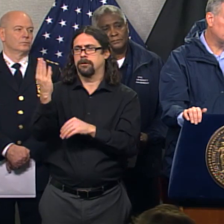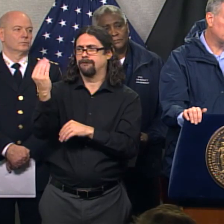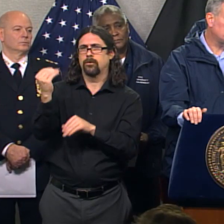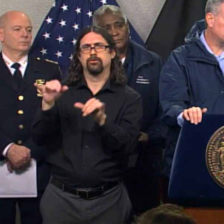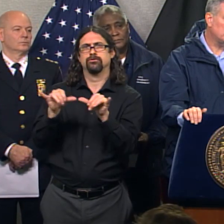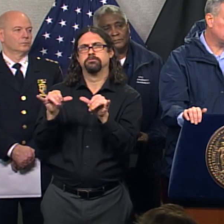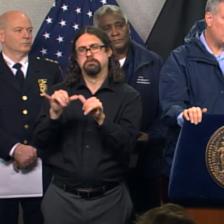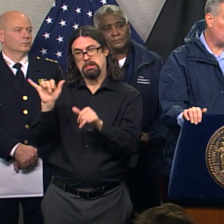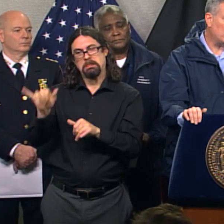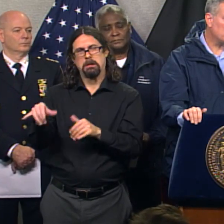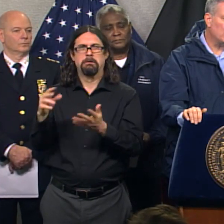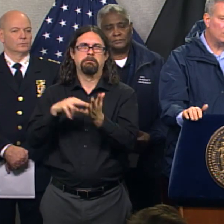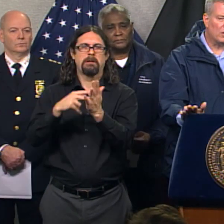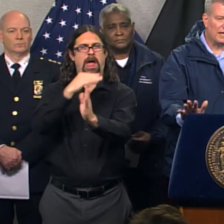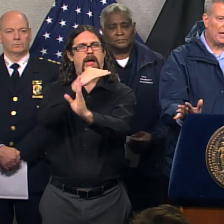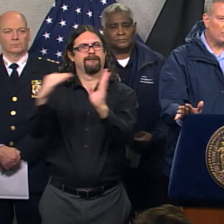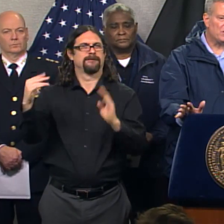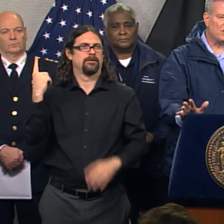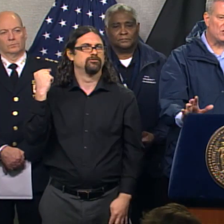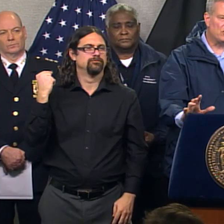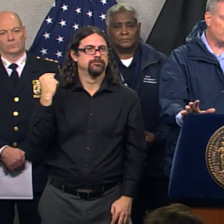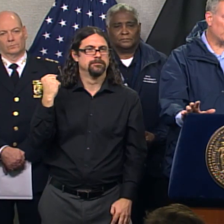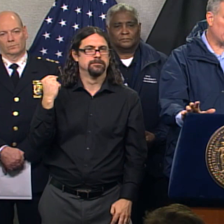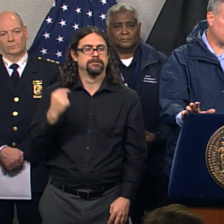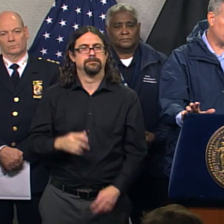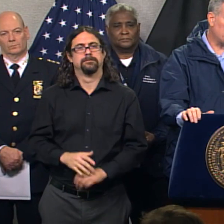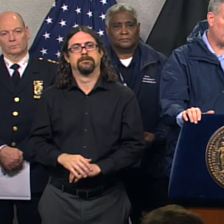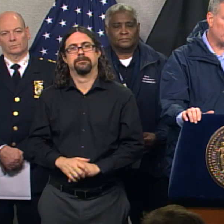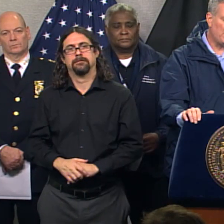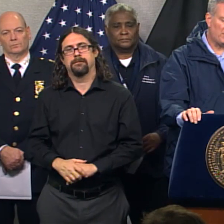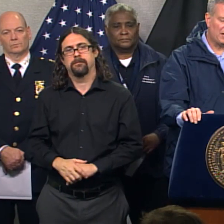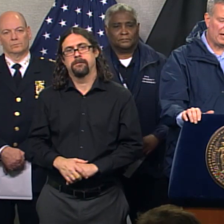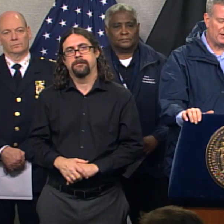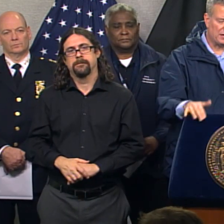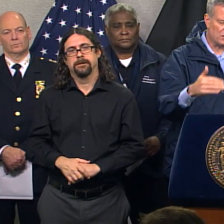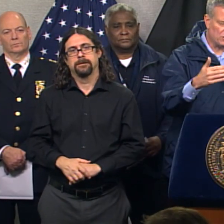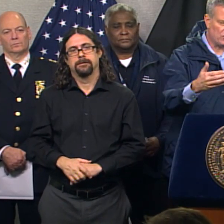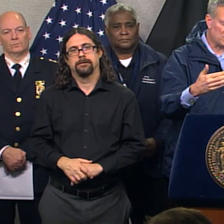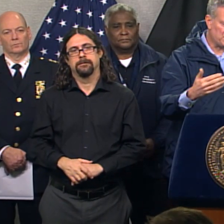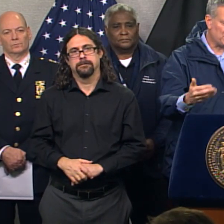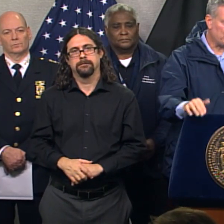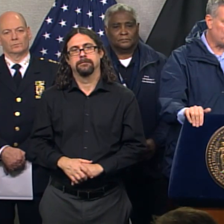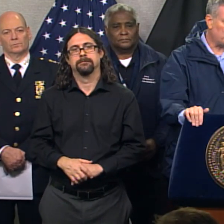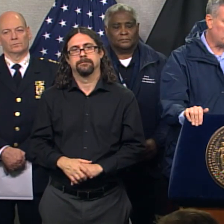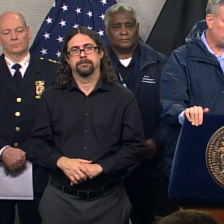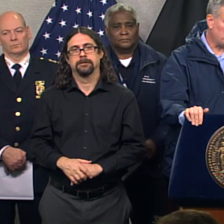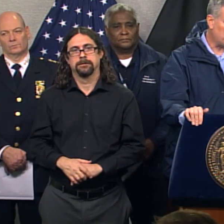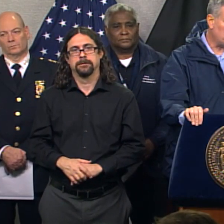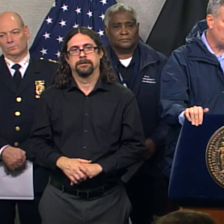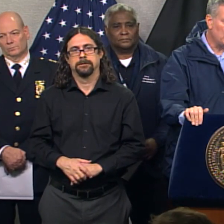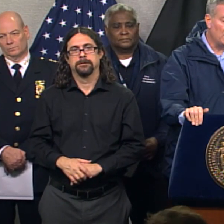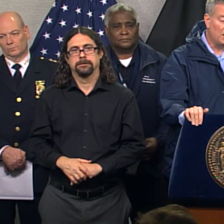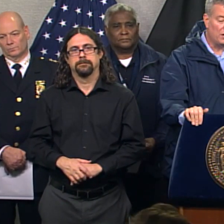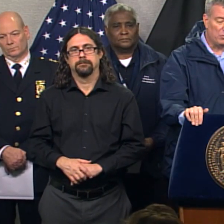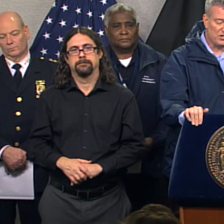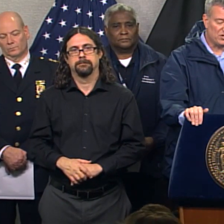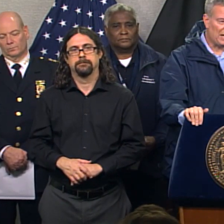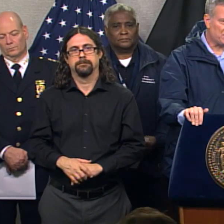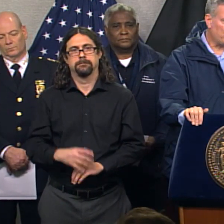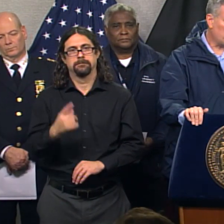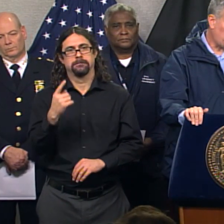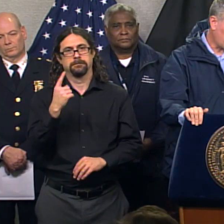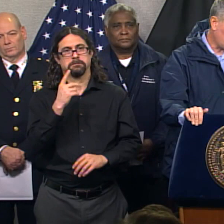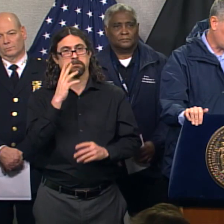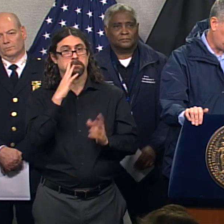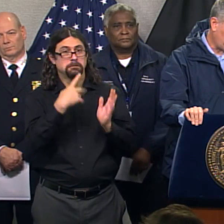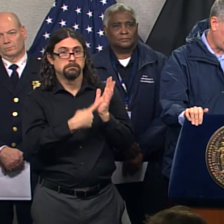with Governor Cuomo. No, look, again, this is a super concentrated event. Remember, again, I think it's a good juxtaposition to the blizzard. The blizzard last year,